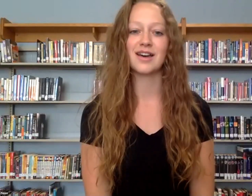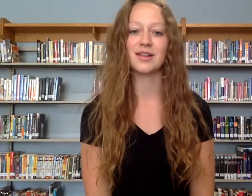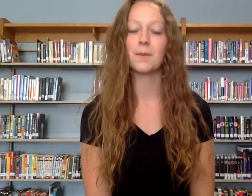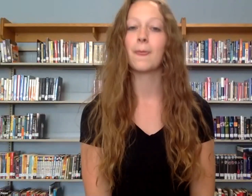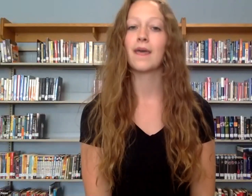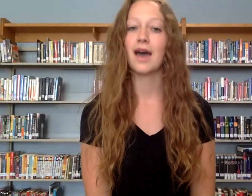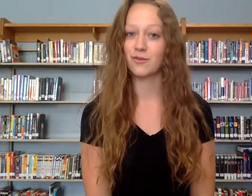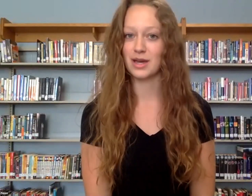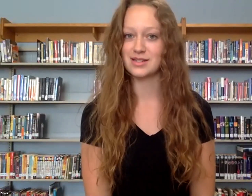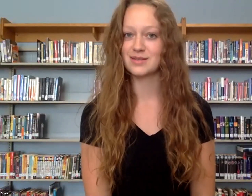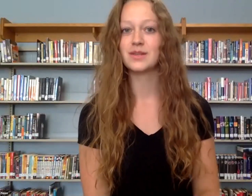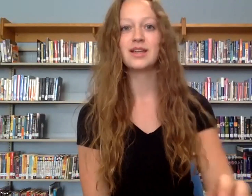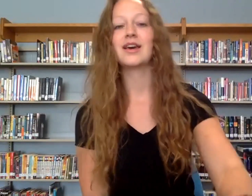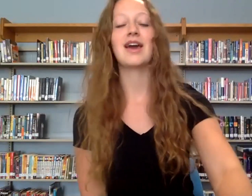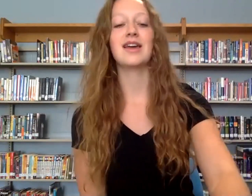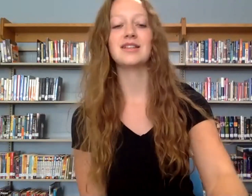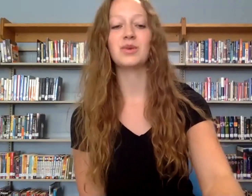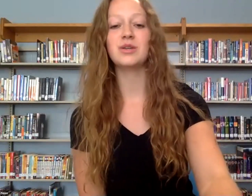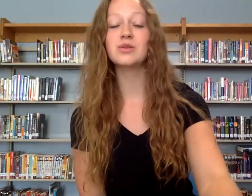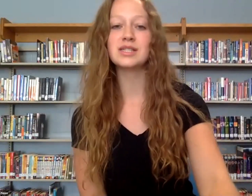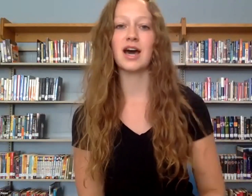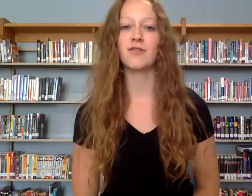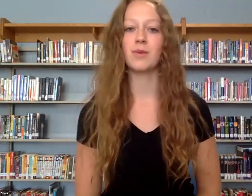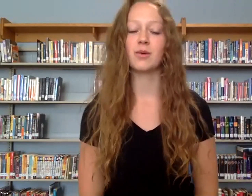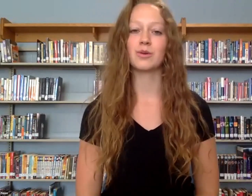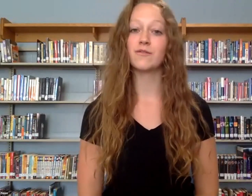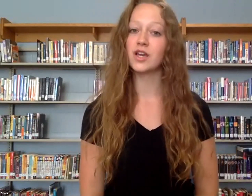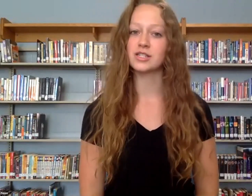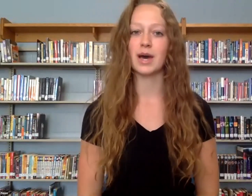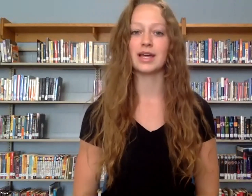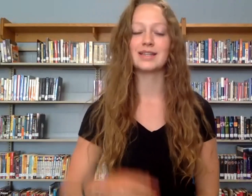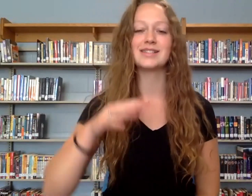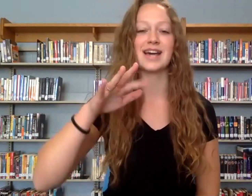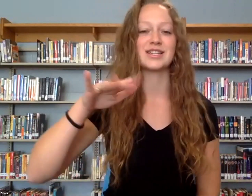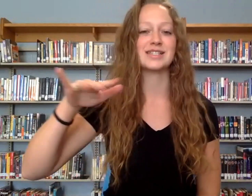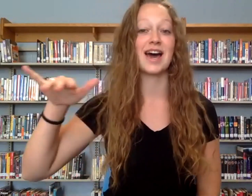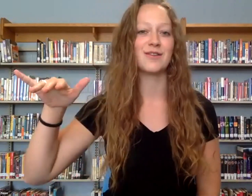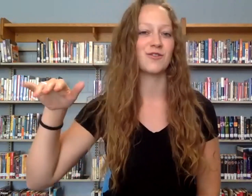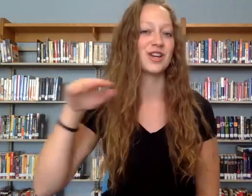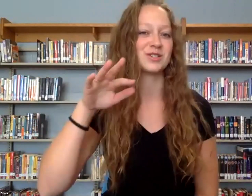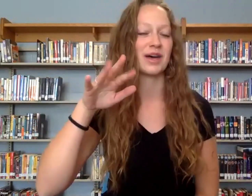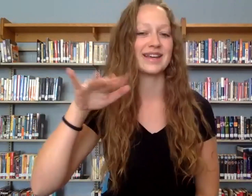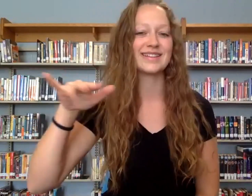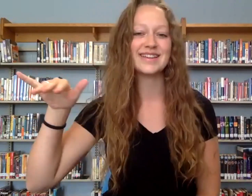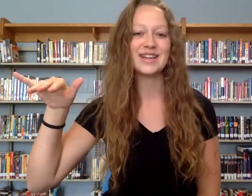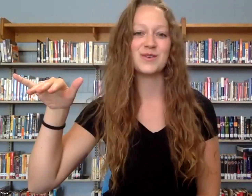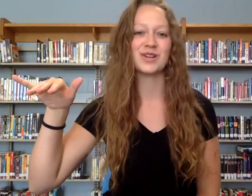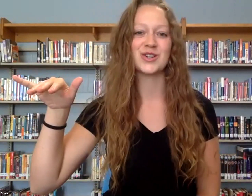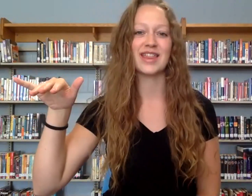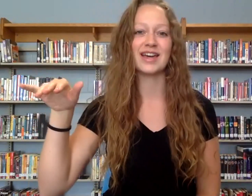ASL alphabet. And we use this alphabet when we're finger spelling. This is actually the sign for finger spelling, if you want to try that. It's